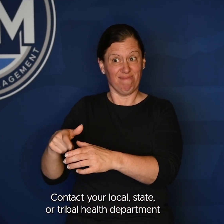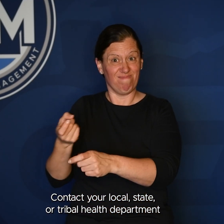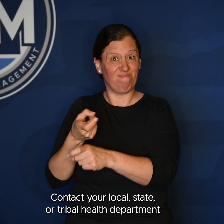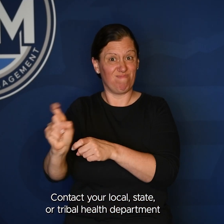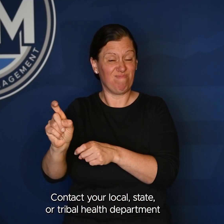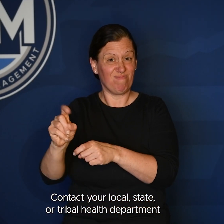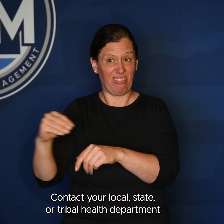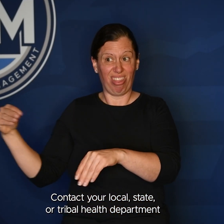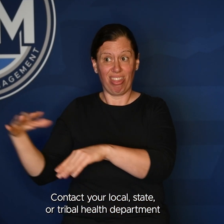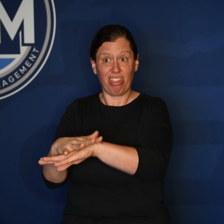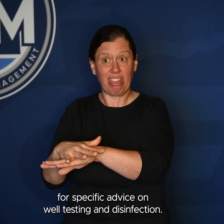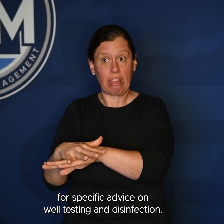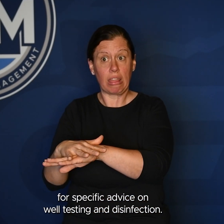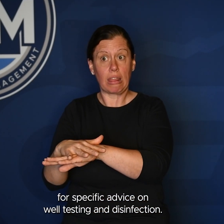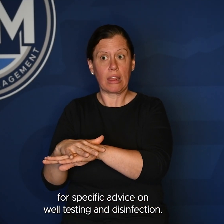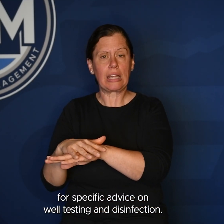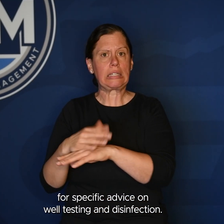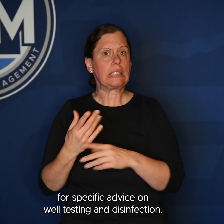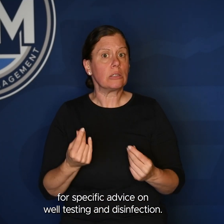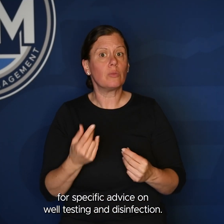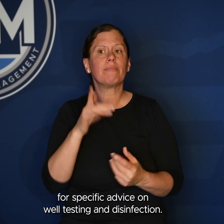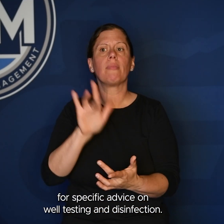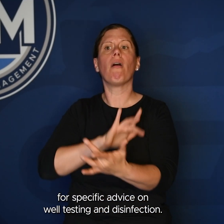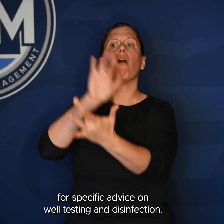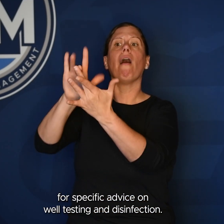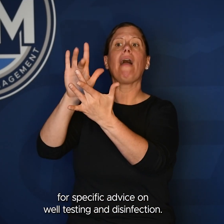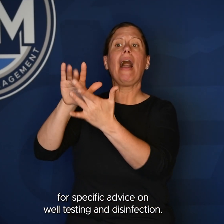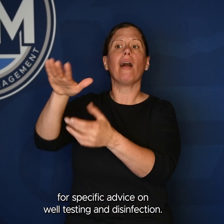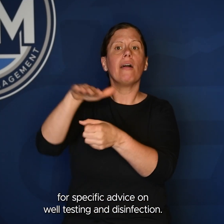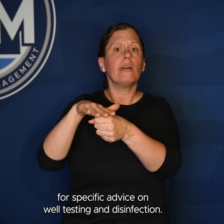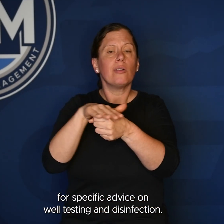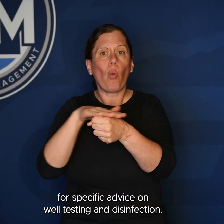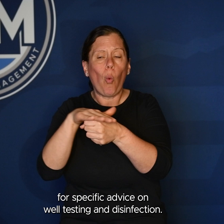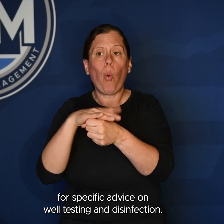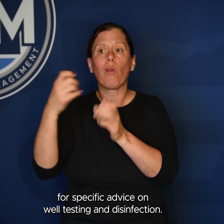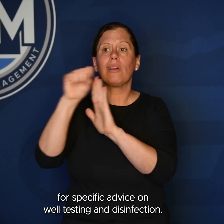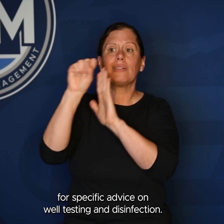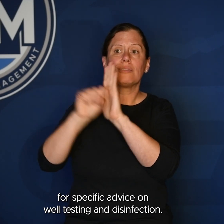tribal health department for specific advice on well testing and disinfection.